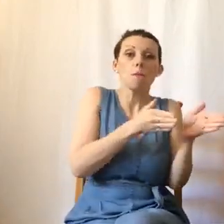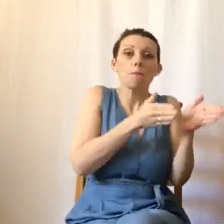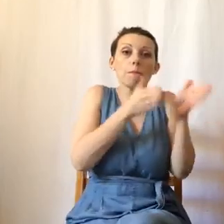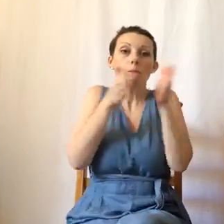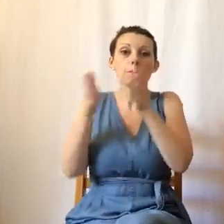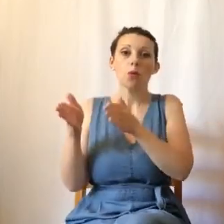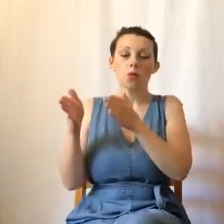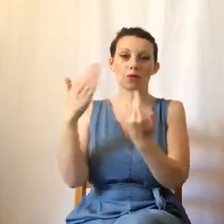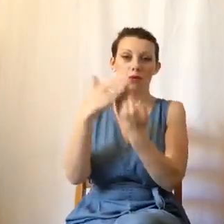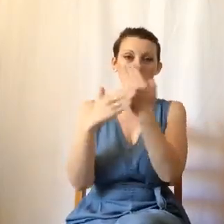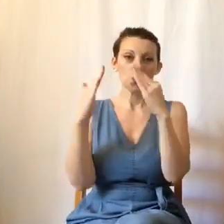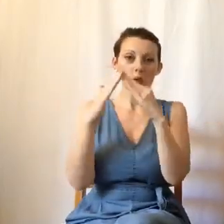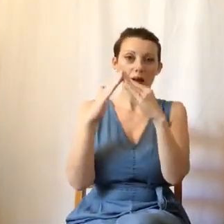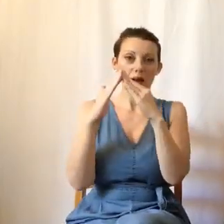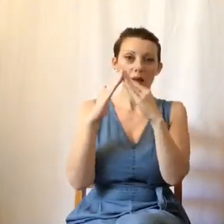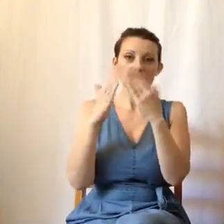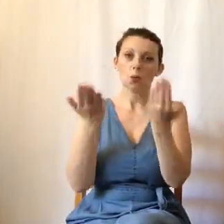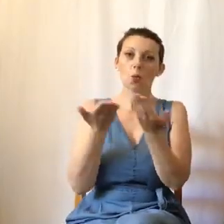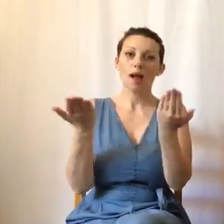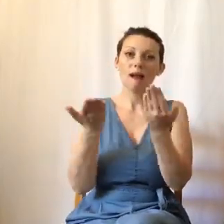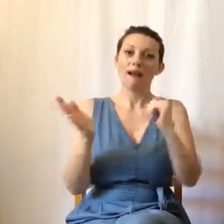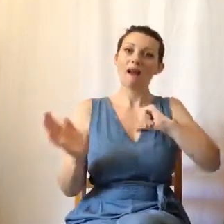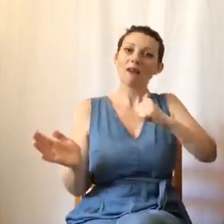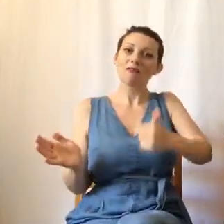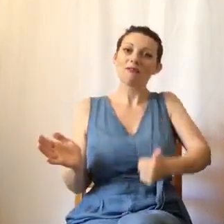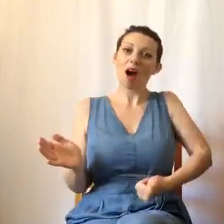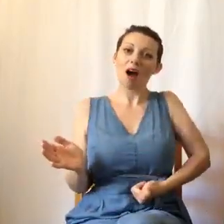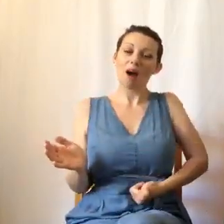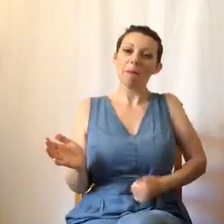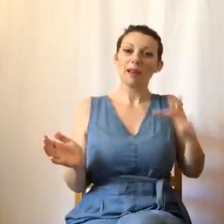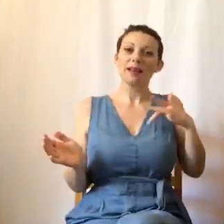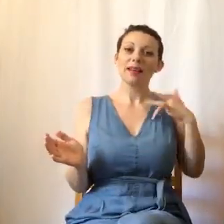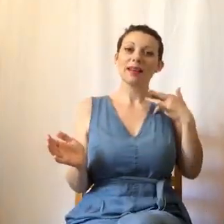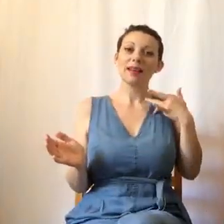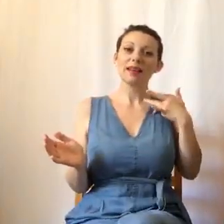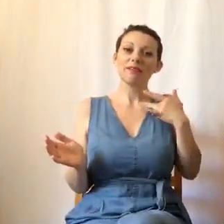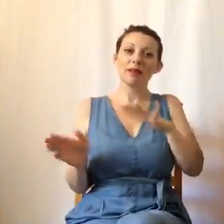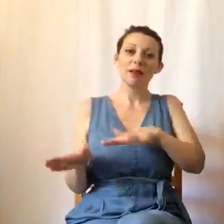family, she no longer had to dream.